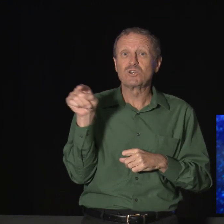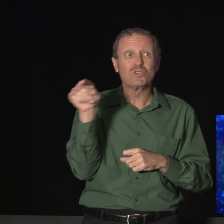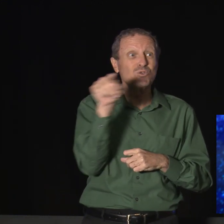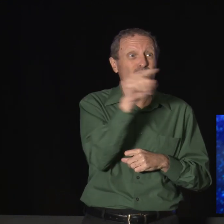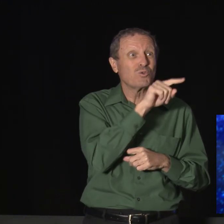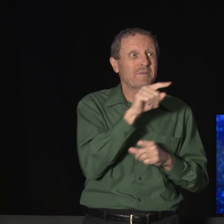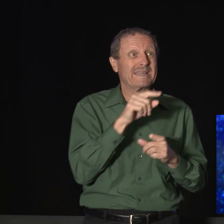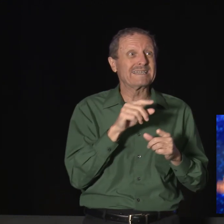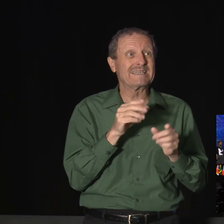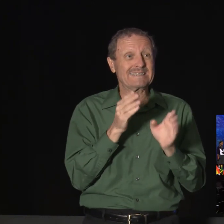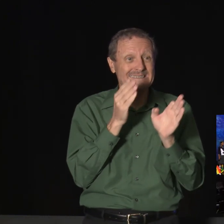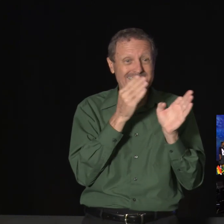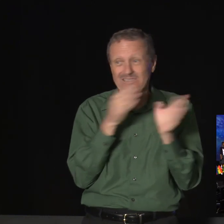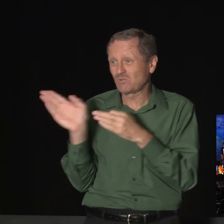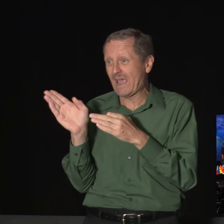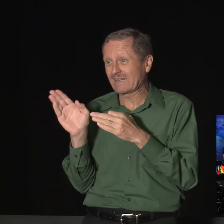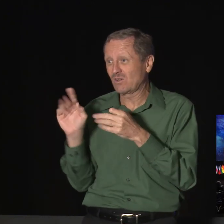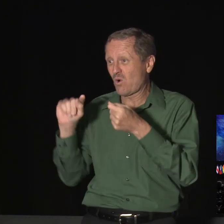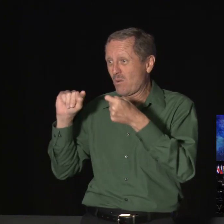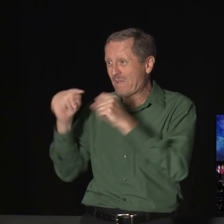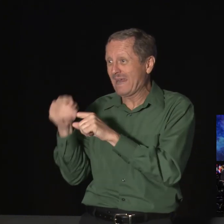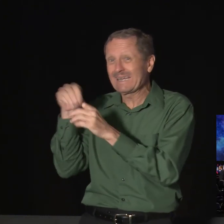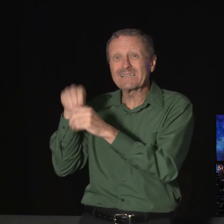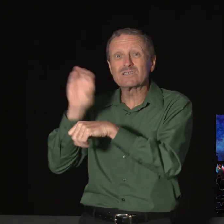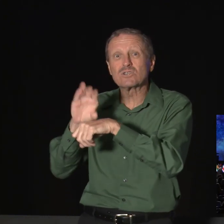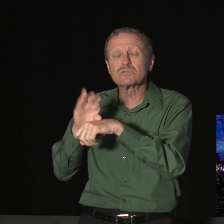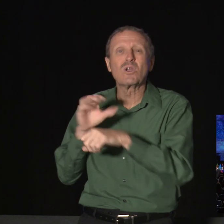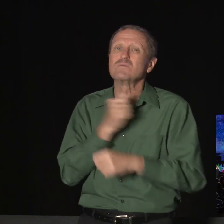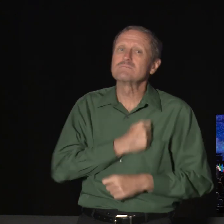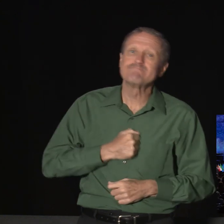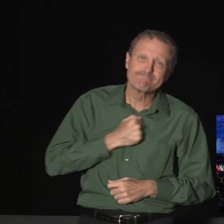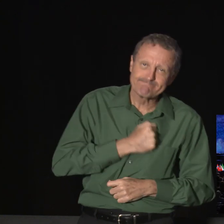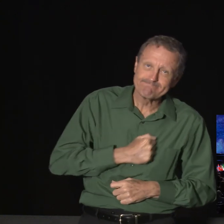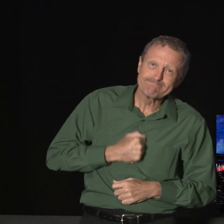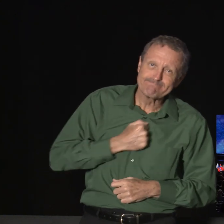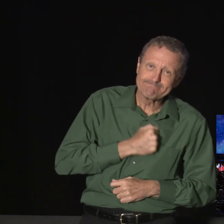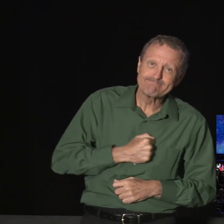discouraged or pained by the church, I'm sorry, we're sorry.